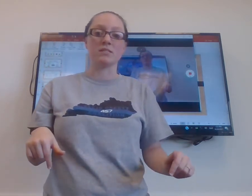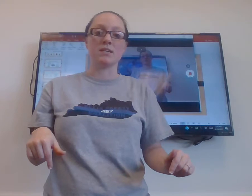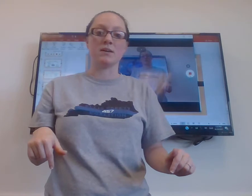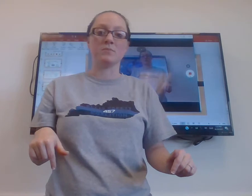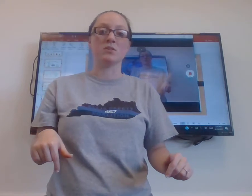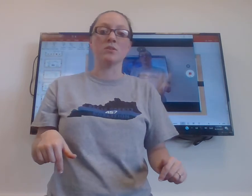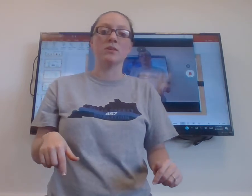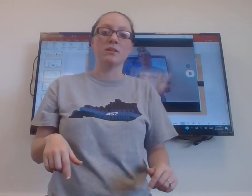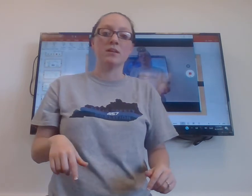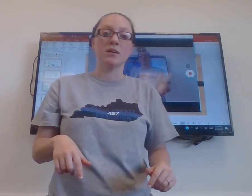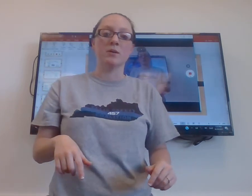time. So